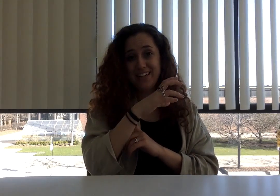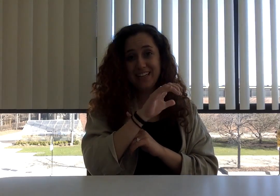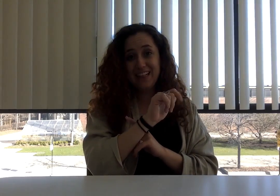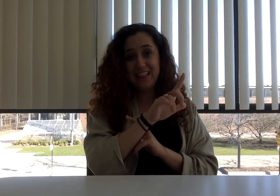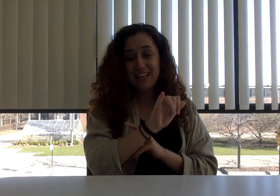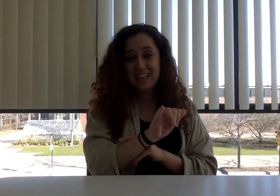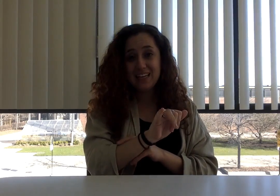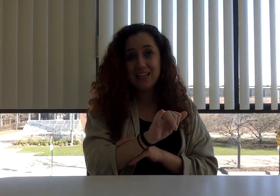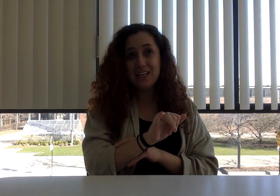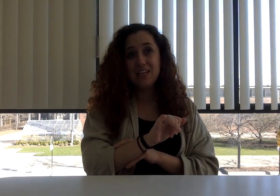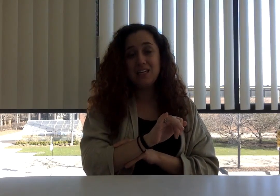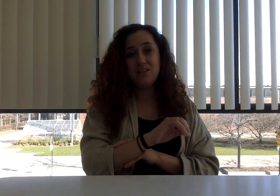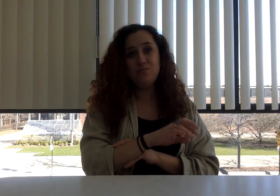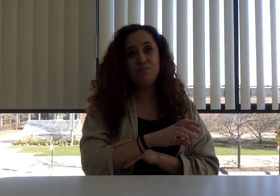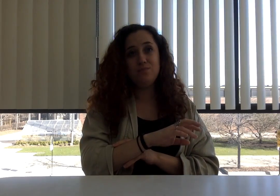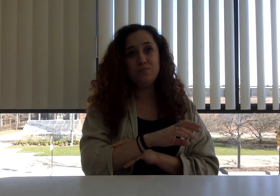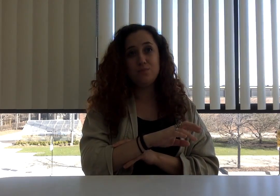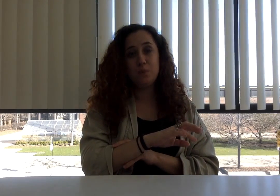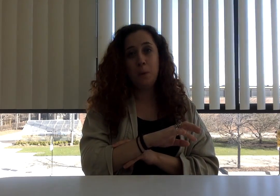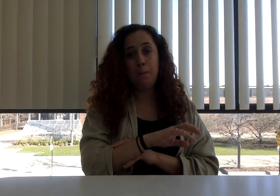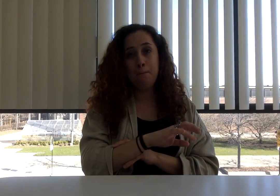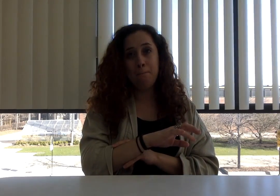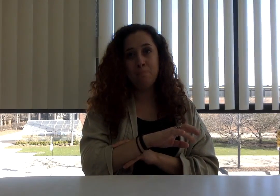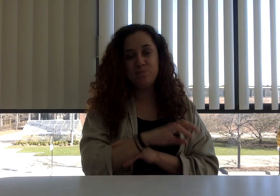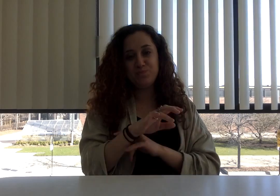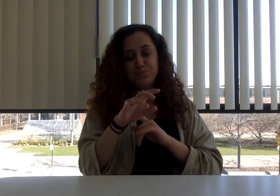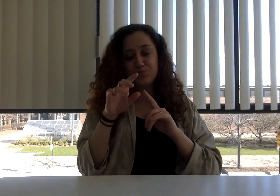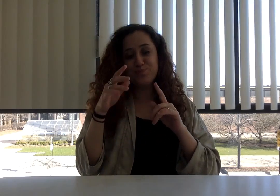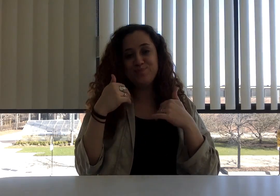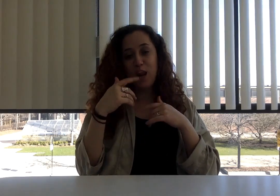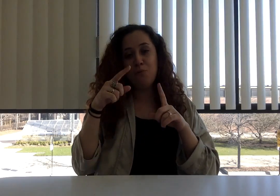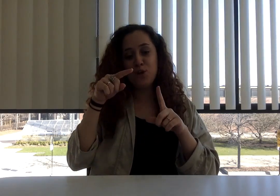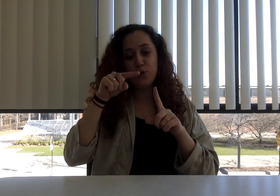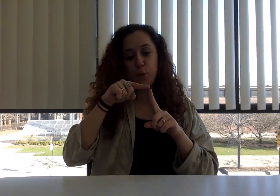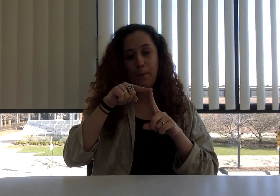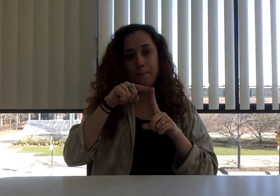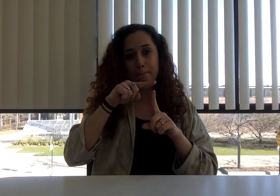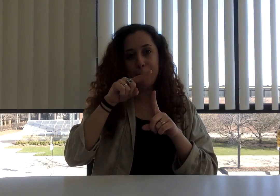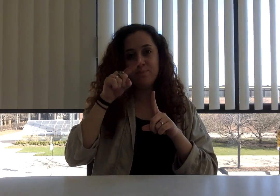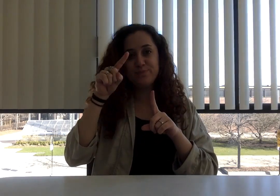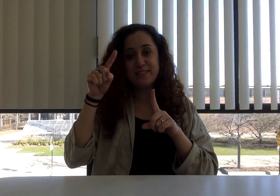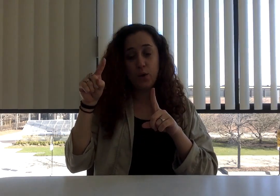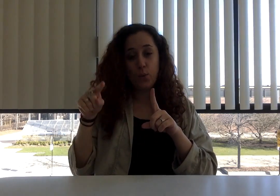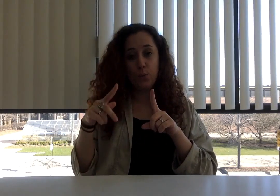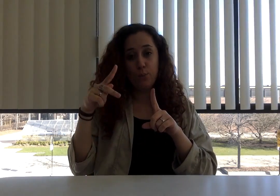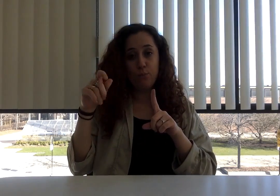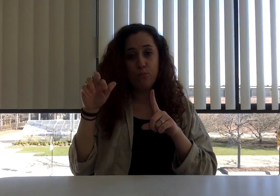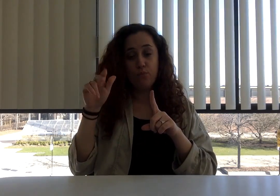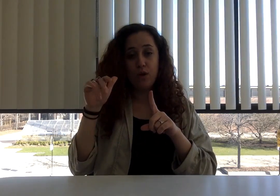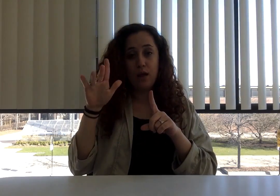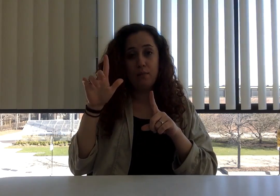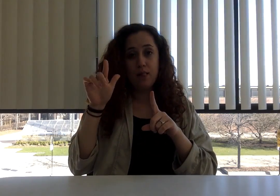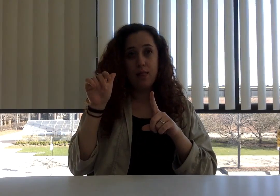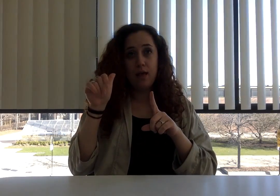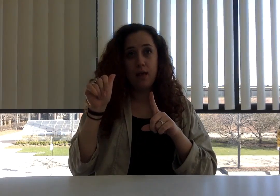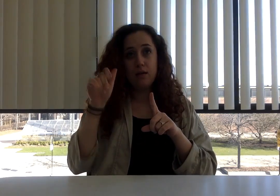opening, or a downward U-shaped down parabola with a vertex at +1 that intersects with a